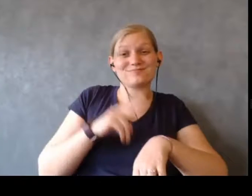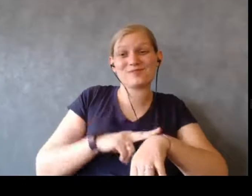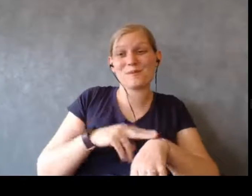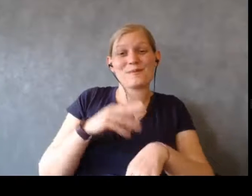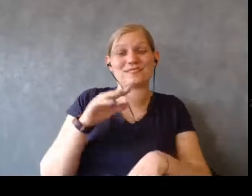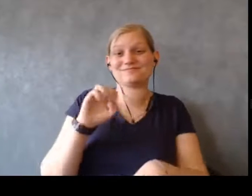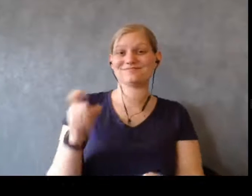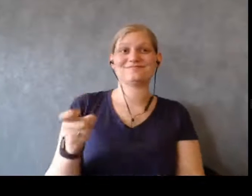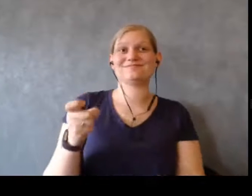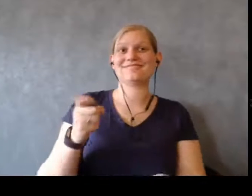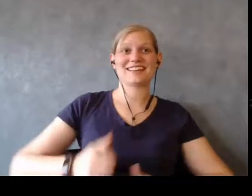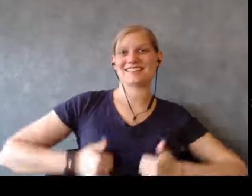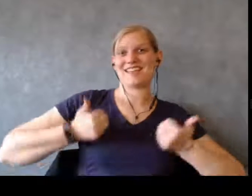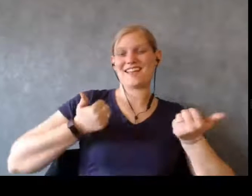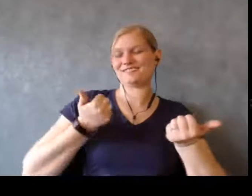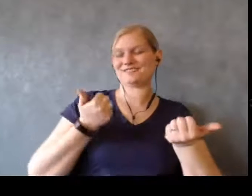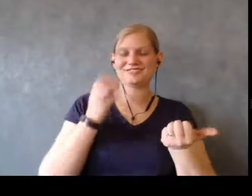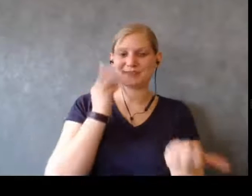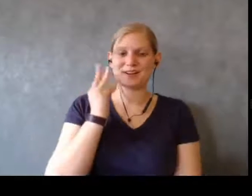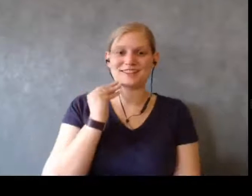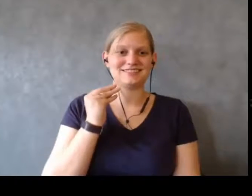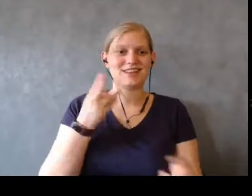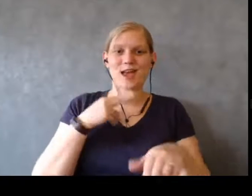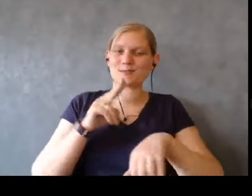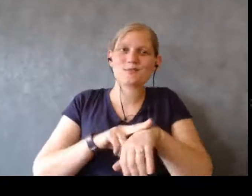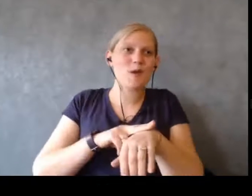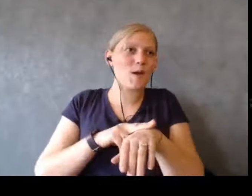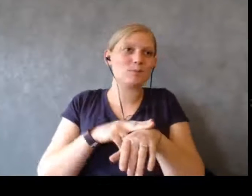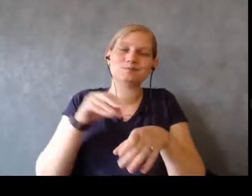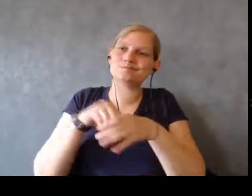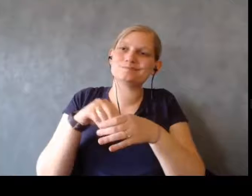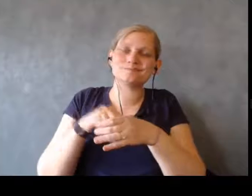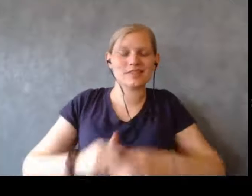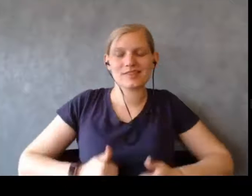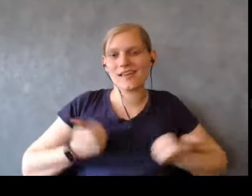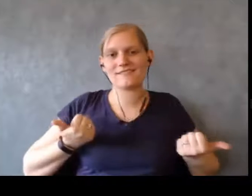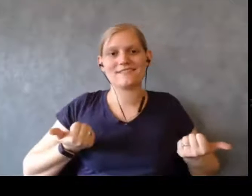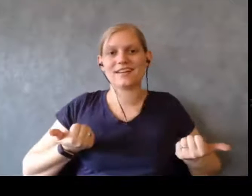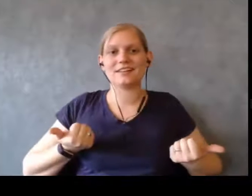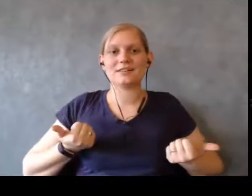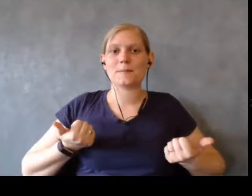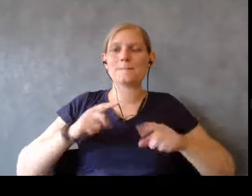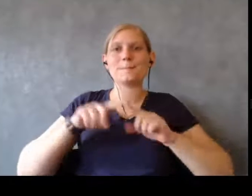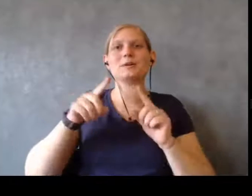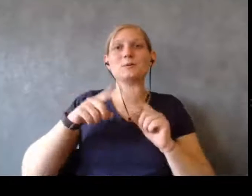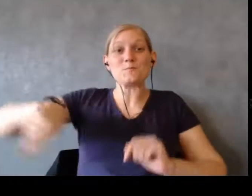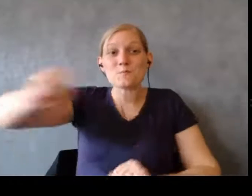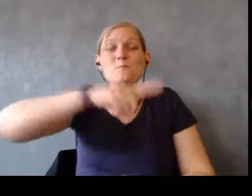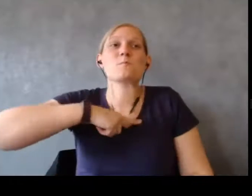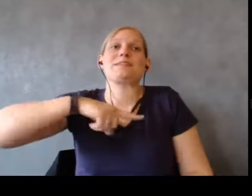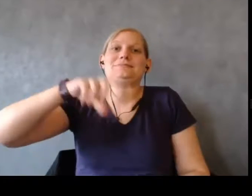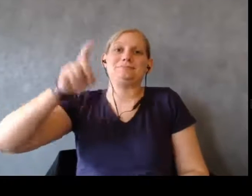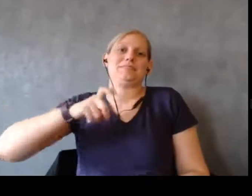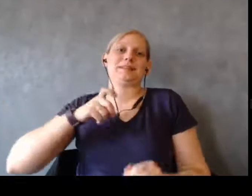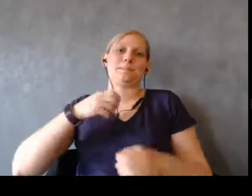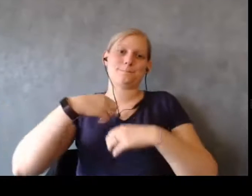sexuality. It is a normal part of life. I just think we have to go out and make it normal. Now, I have a